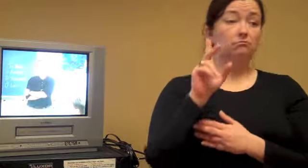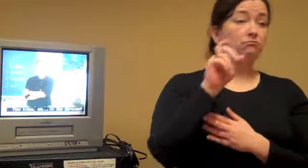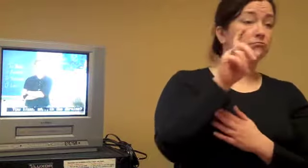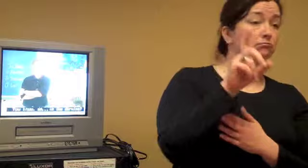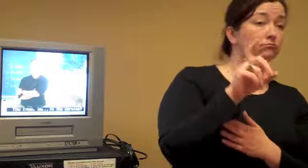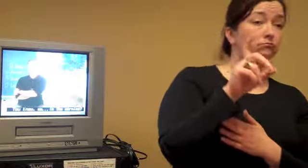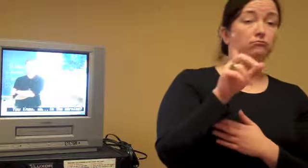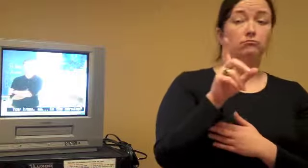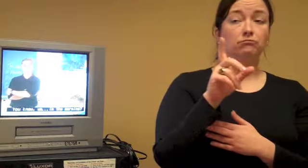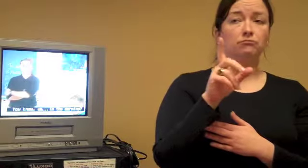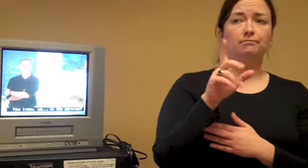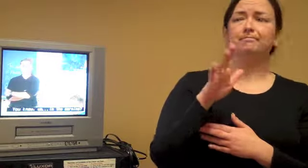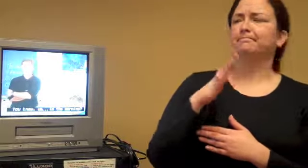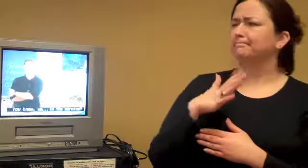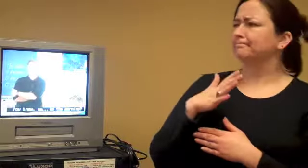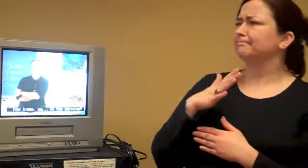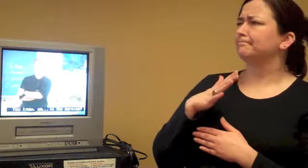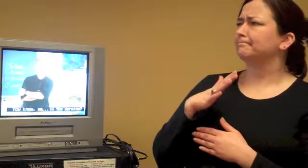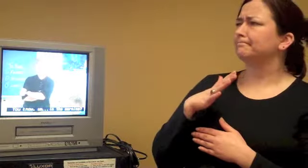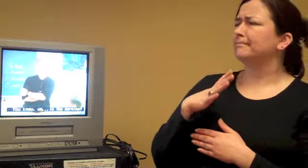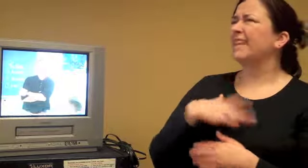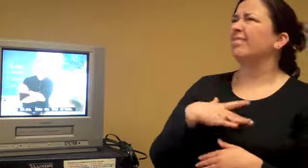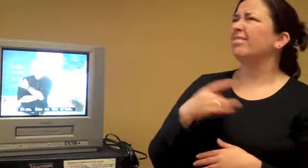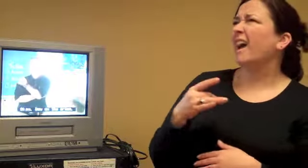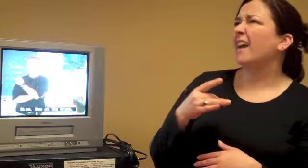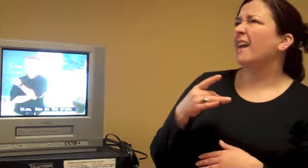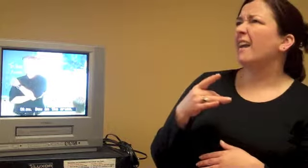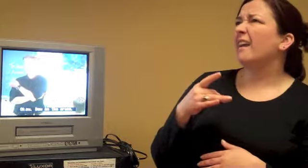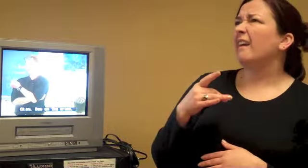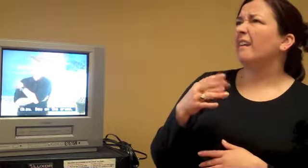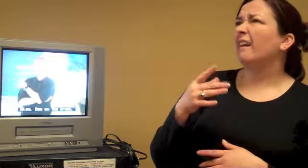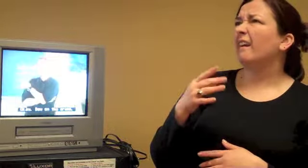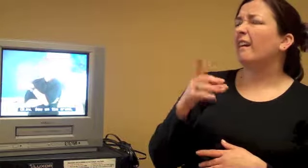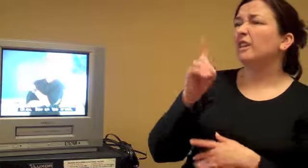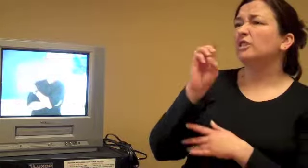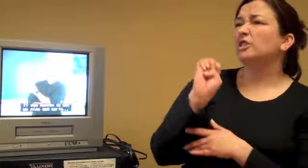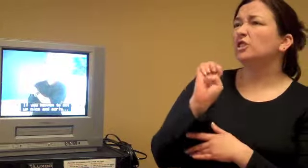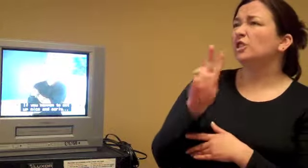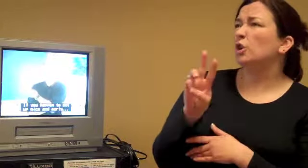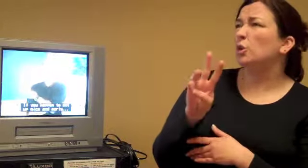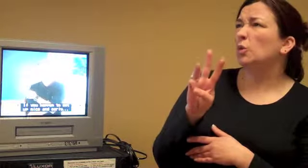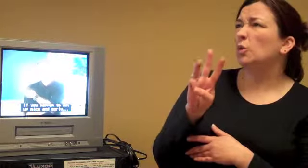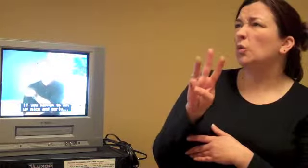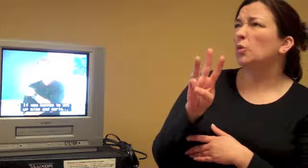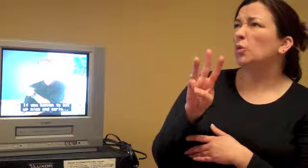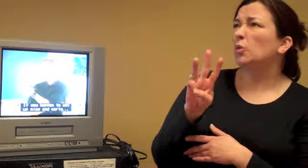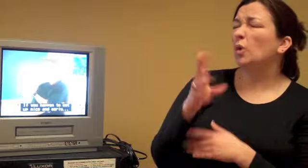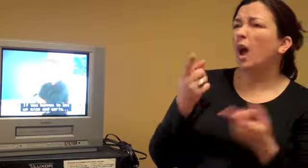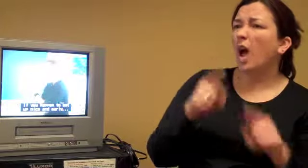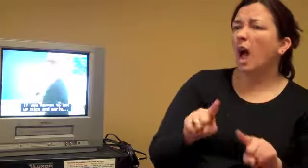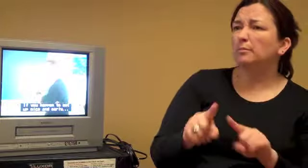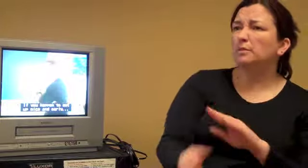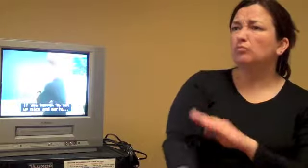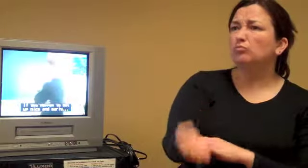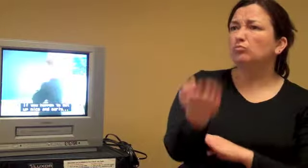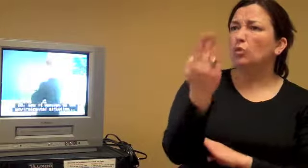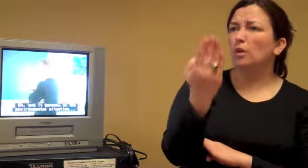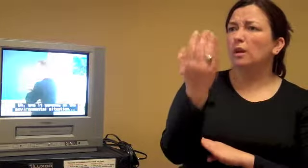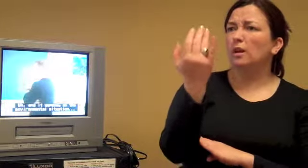dew, in the morning. Okay, dew on the grass. If you happen to get up nice and